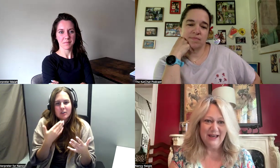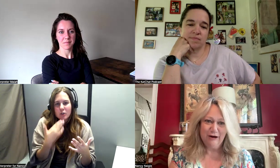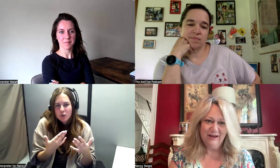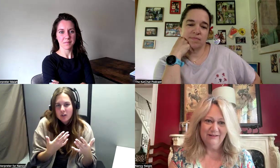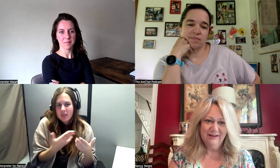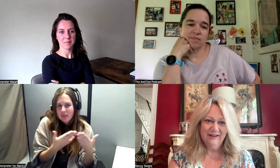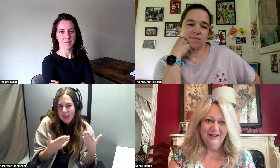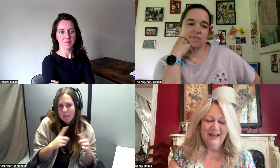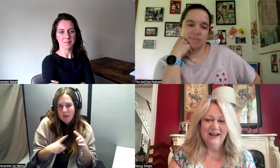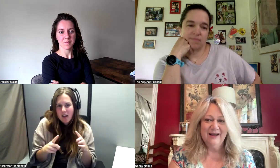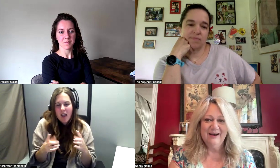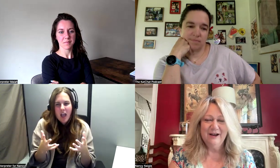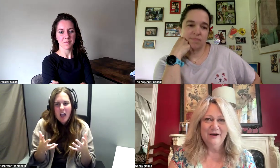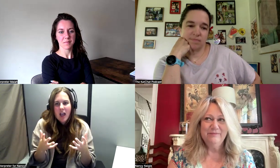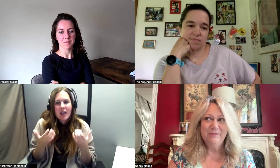as uncaring,